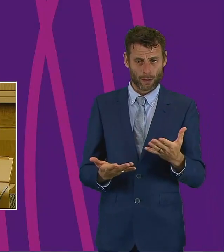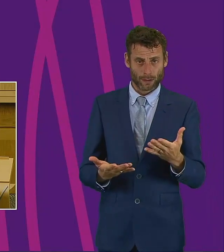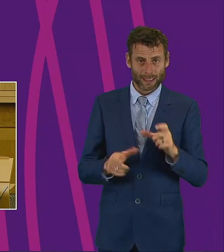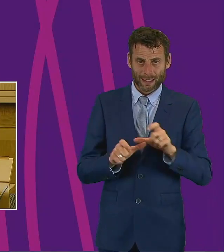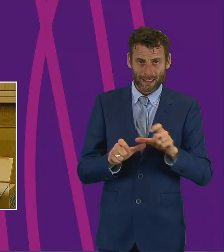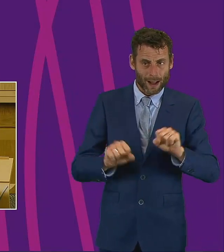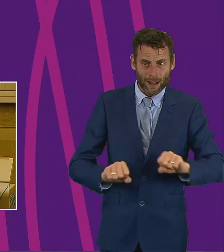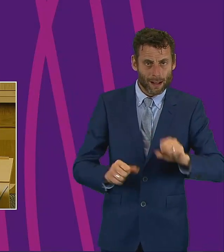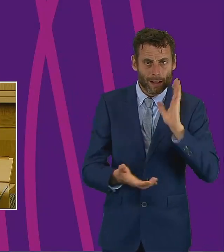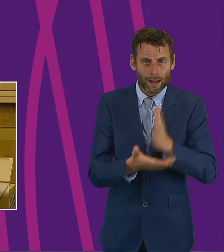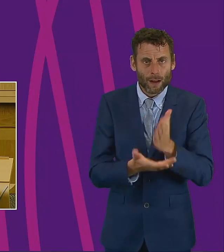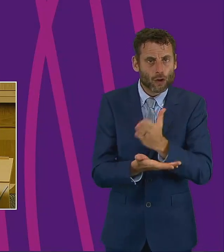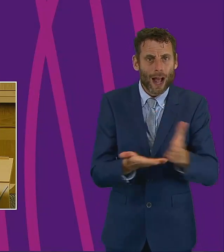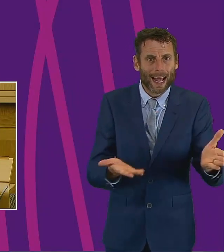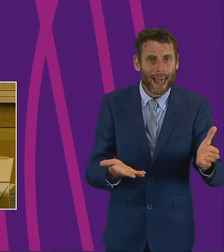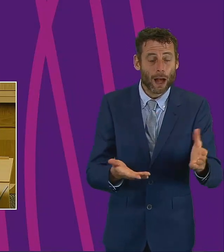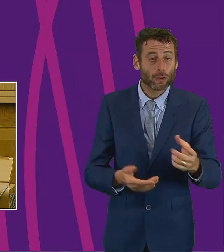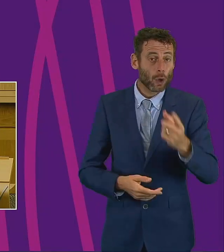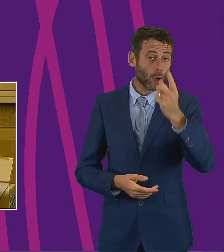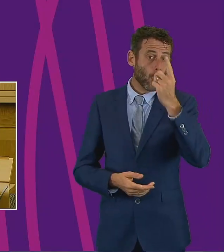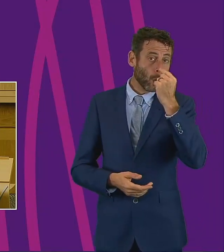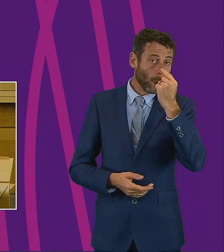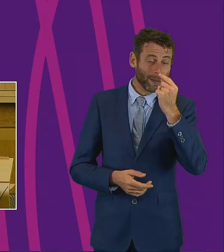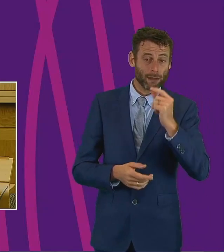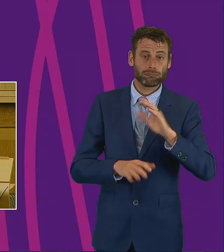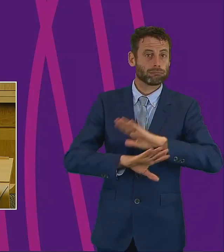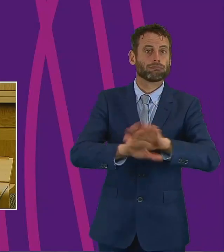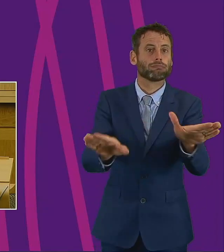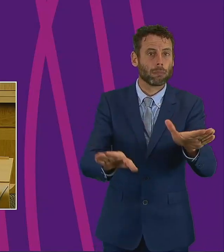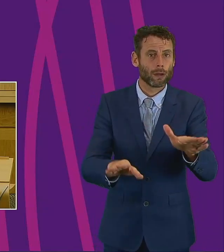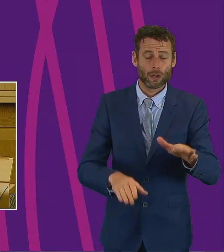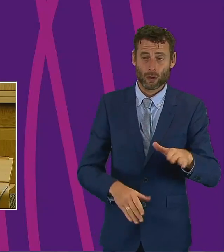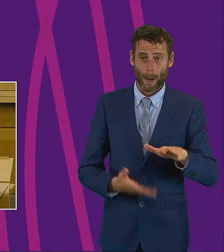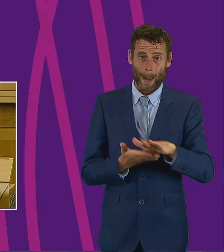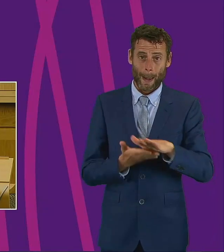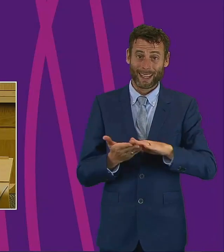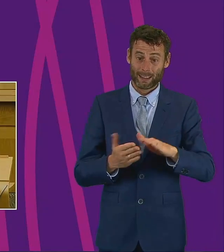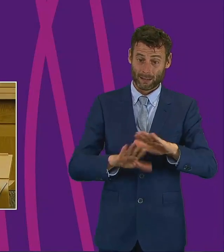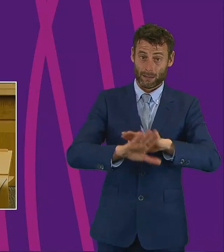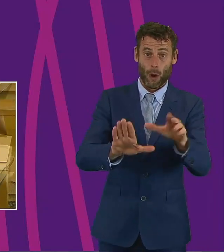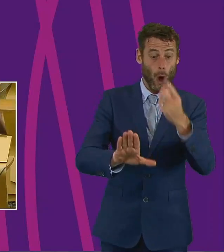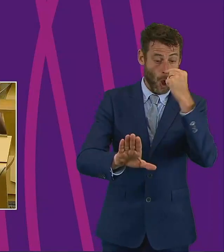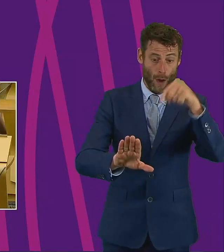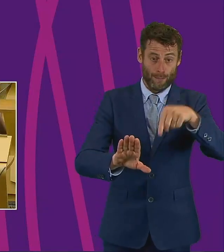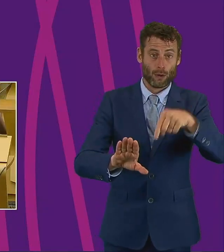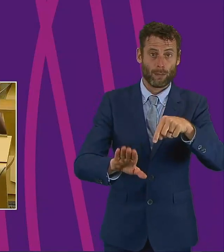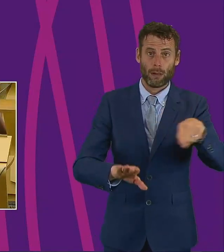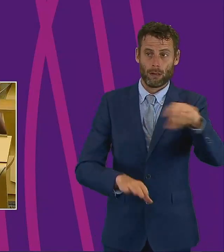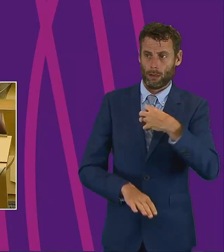to plan ahead, risking further jobs and adding to delays? First Minister.